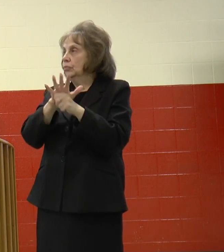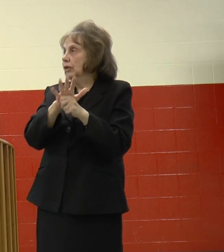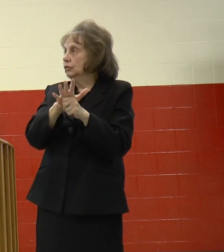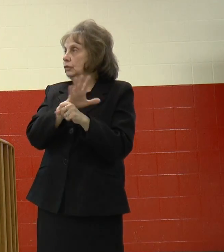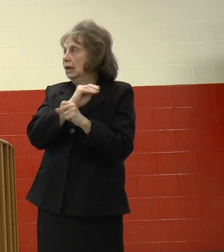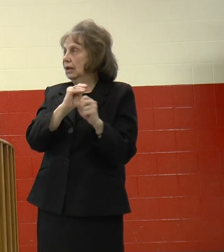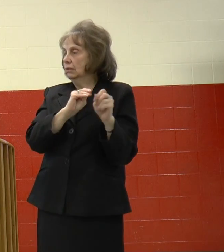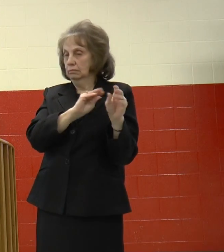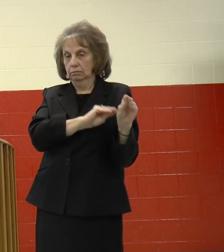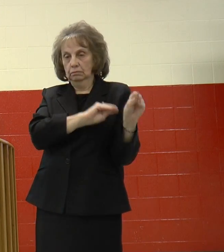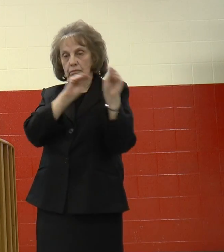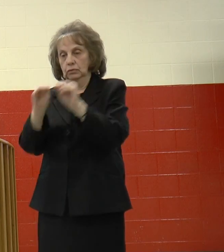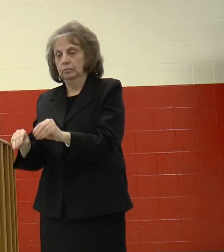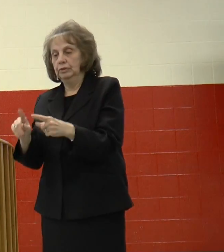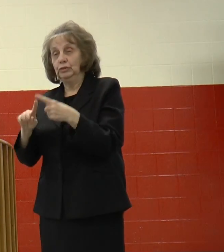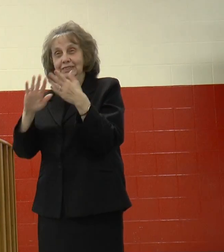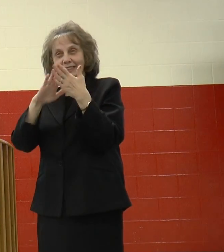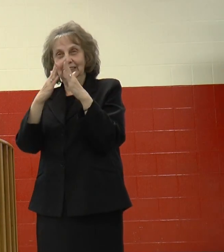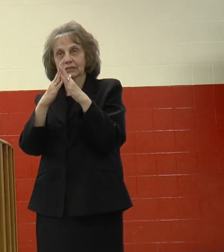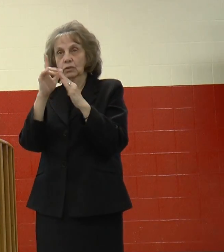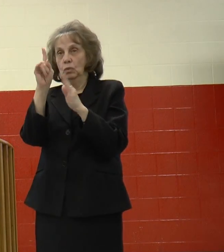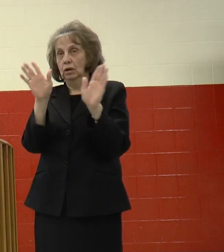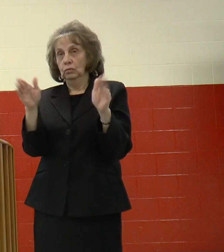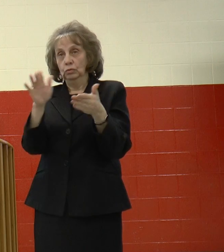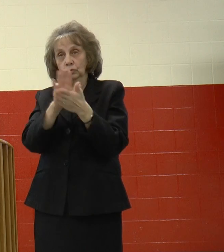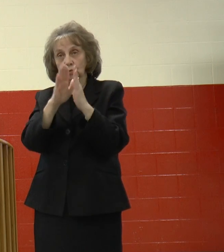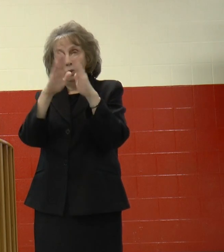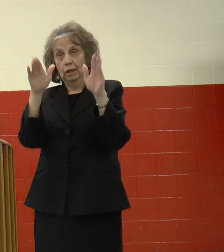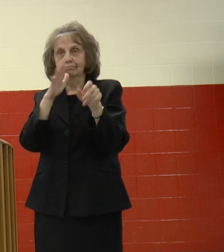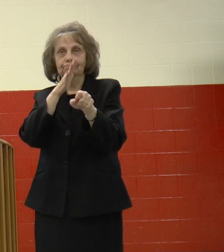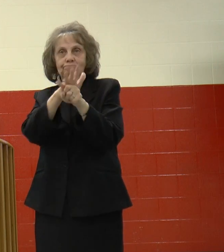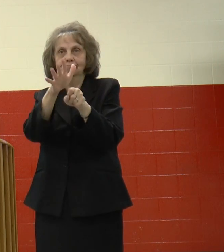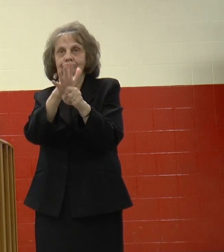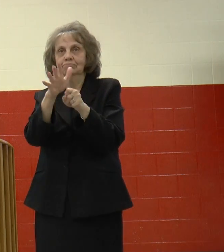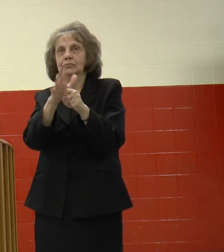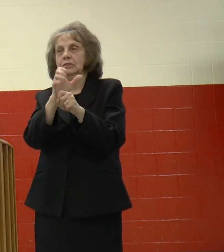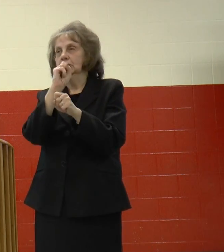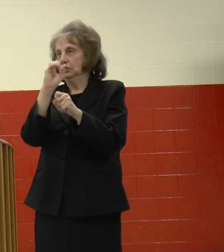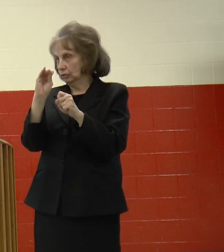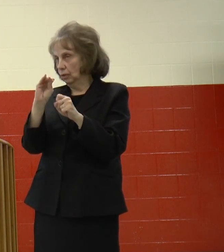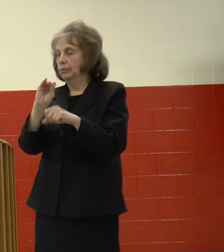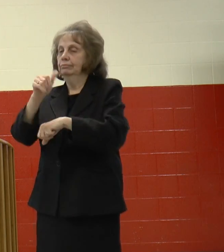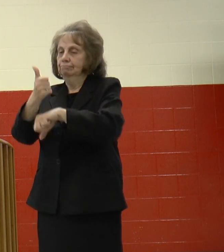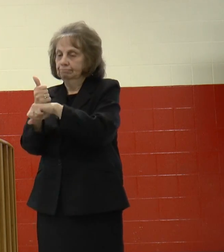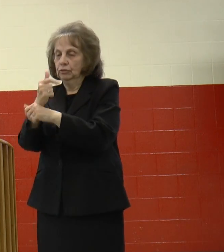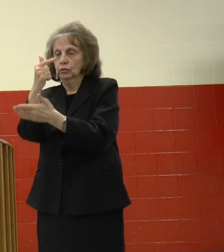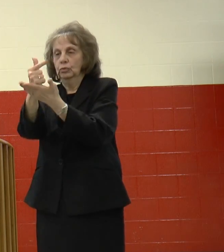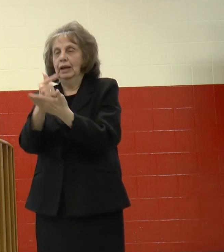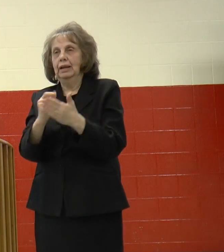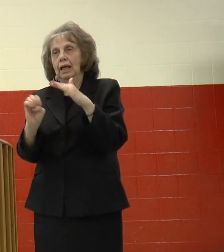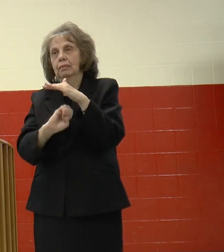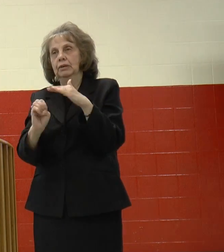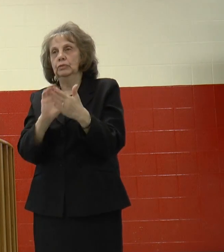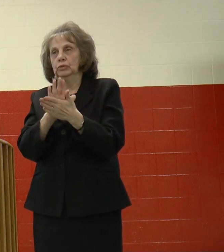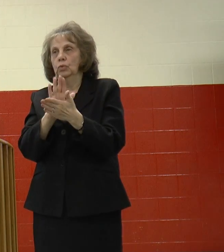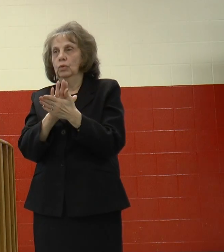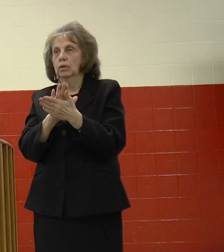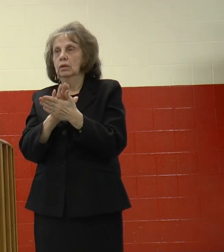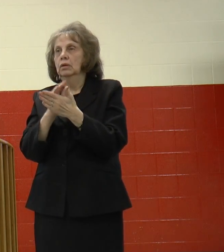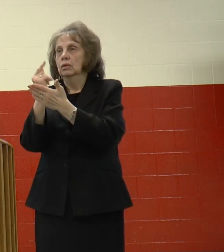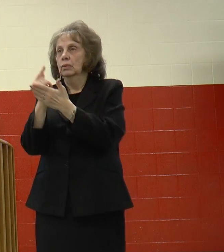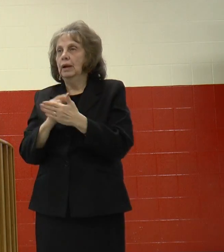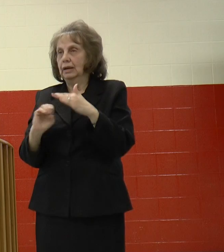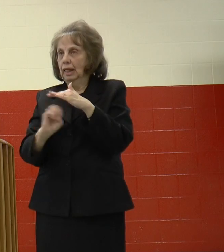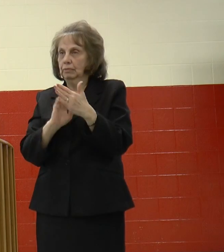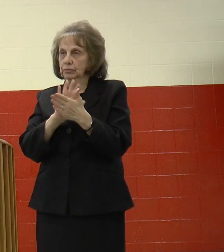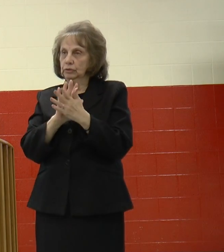much movement to the cities. And one-room schoolhouses couldn't hold those, so the graded elementary school was created. And essentially, the graded elementary school